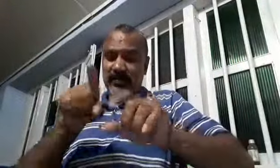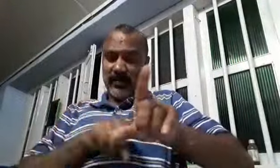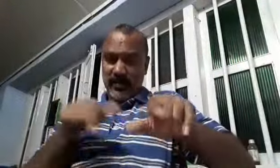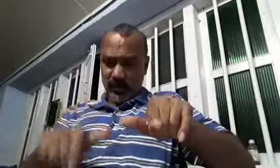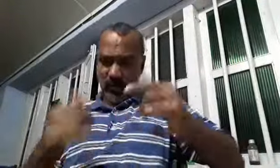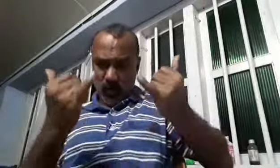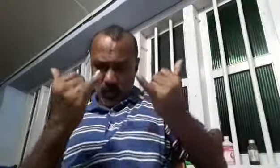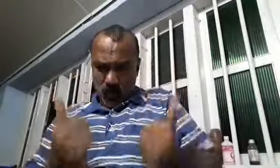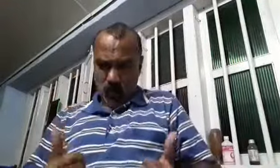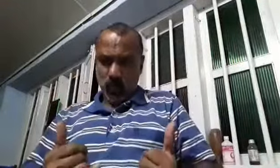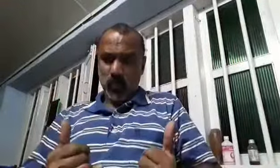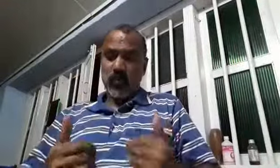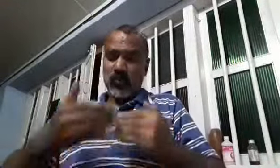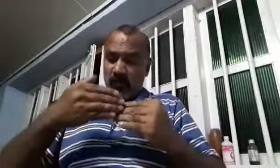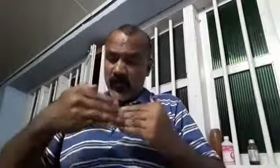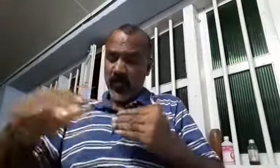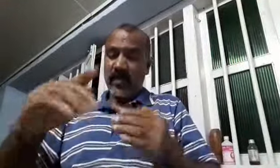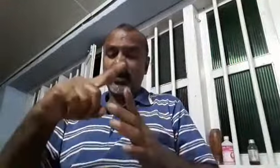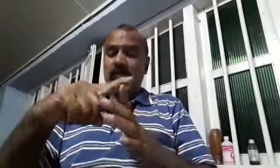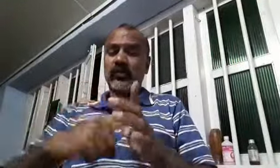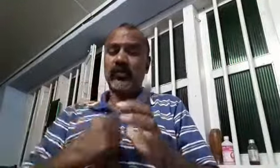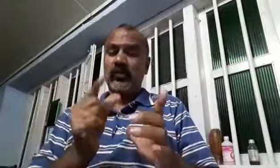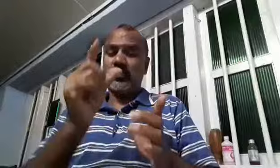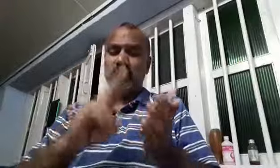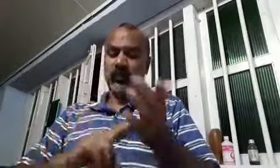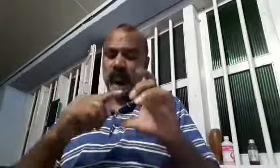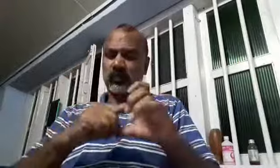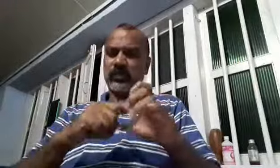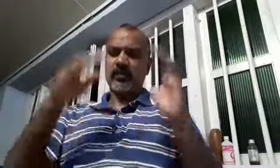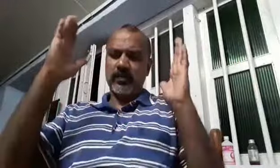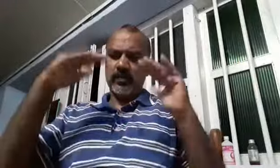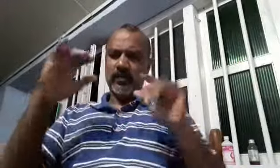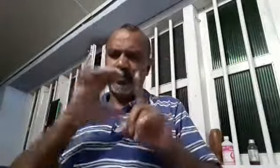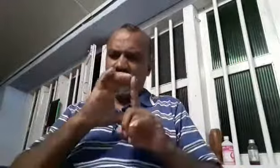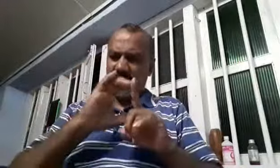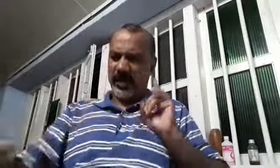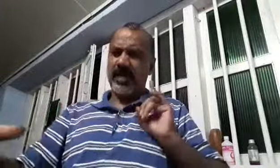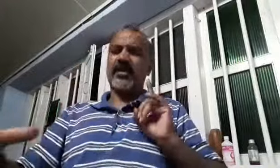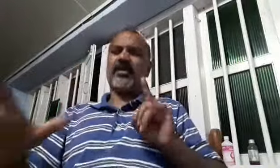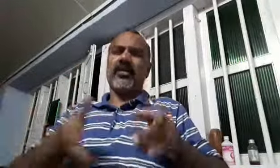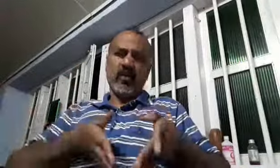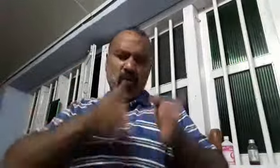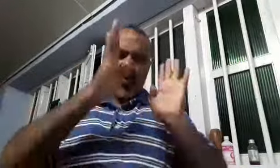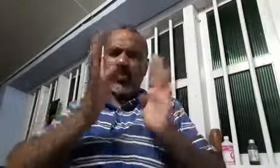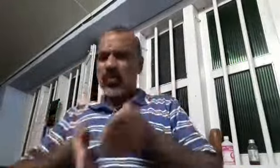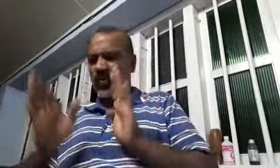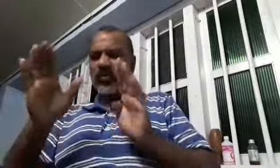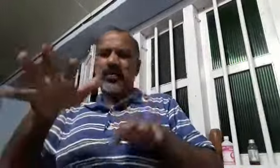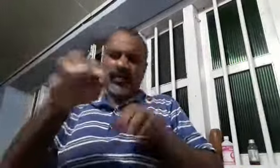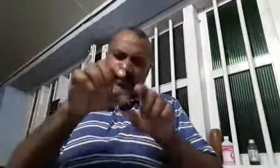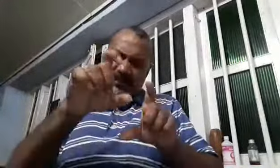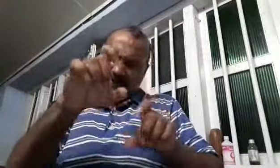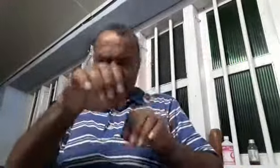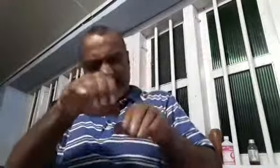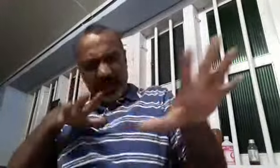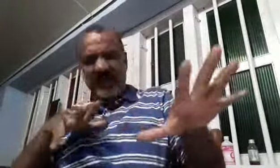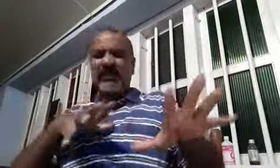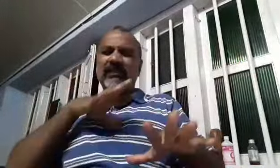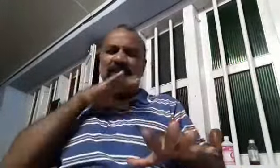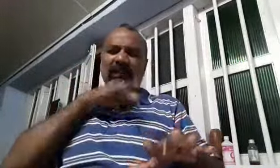That's Wooow! What's It's a neat today. You need to with